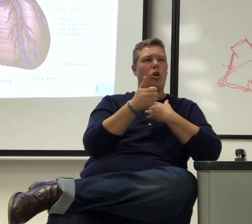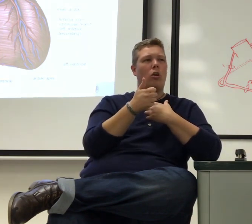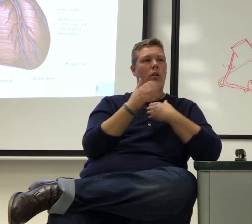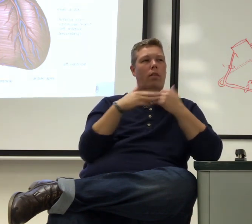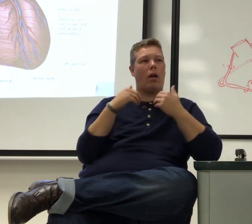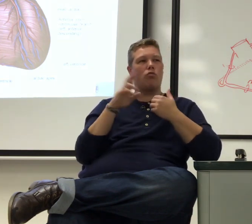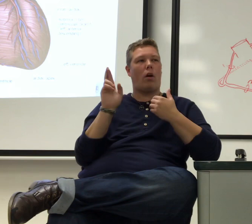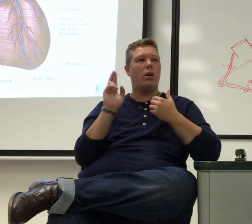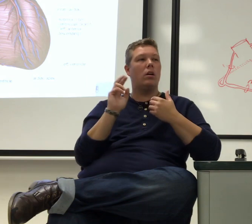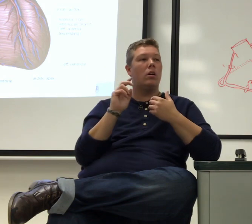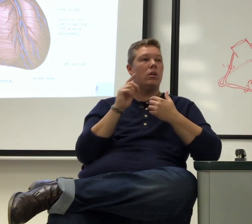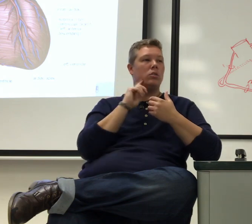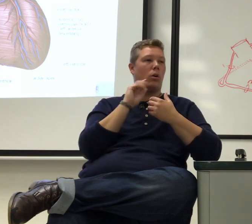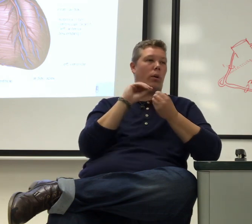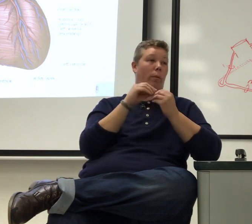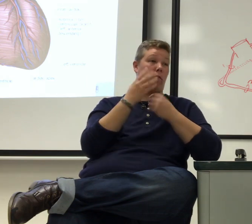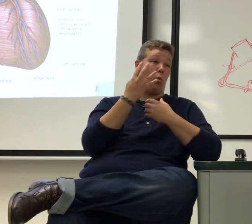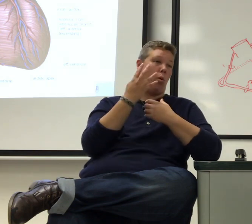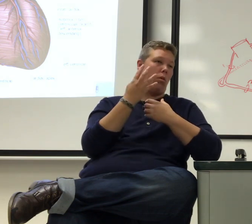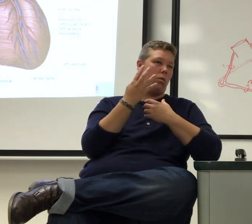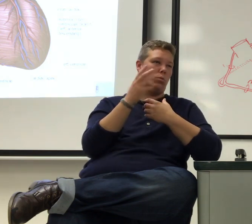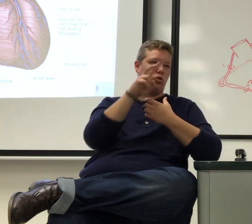We'll go number 4.